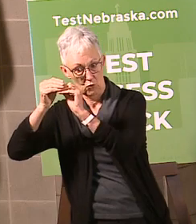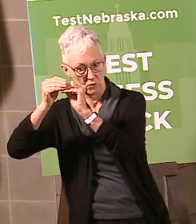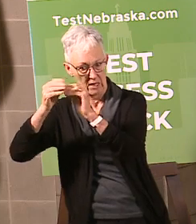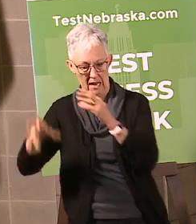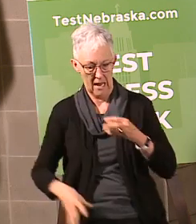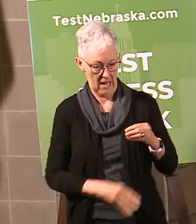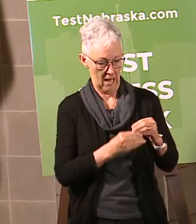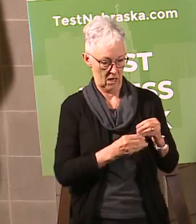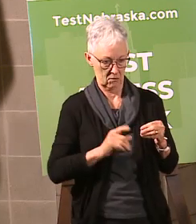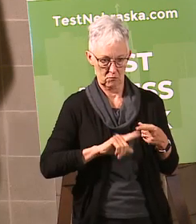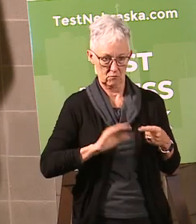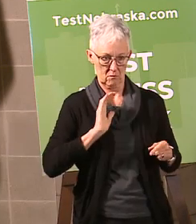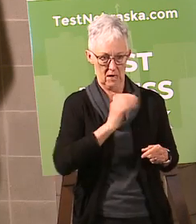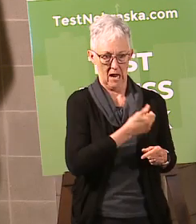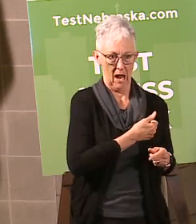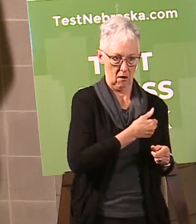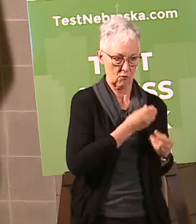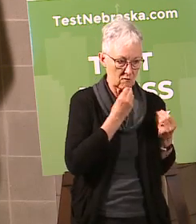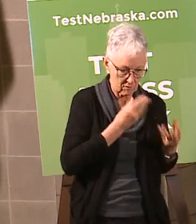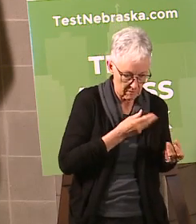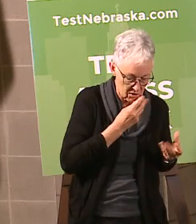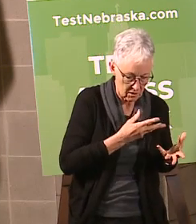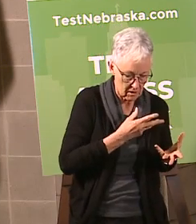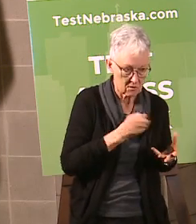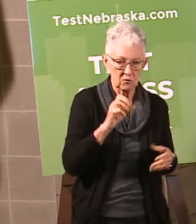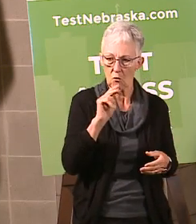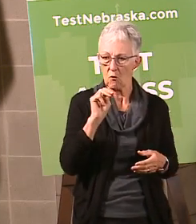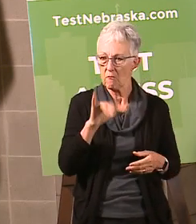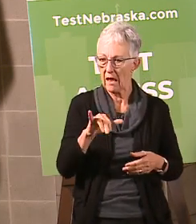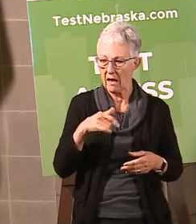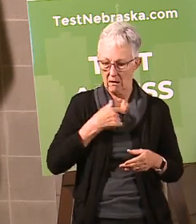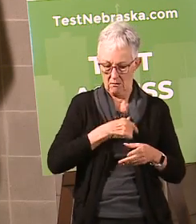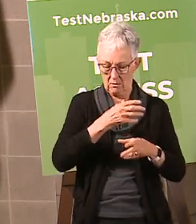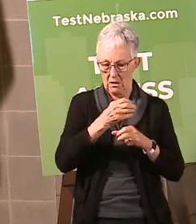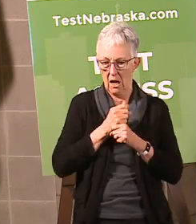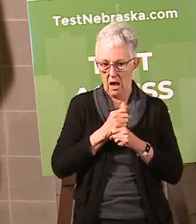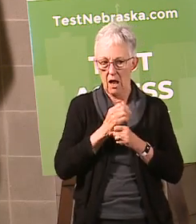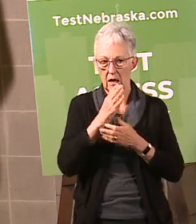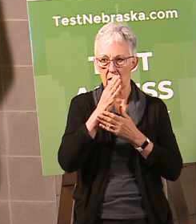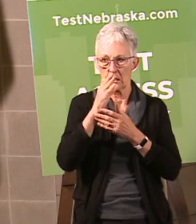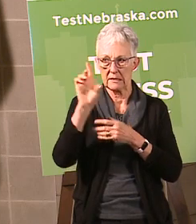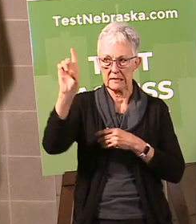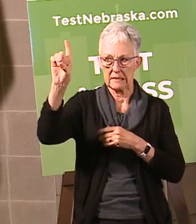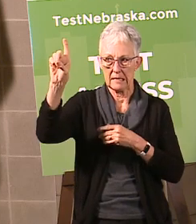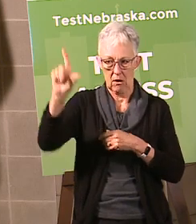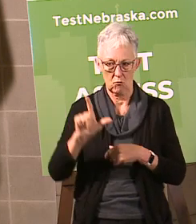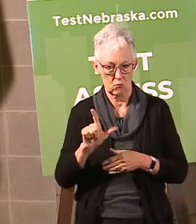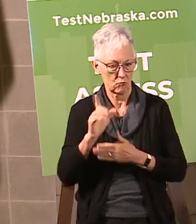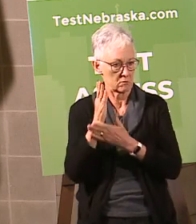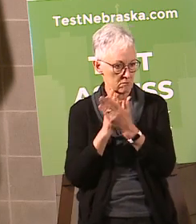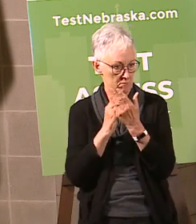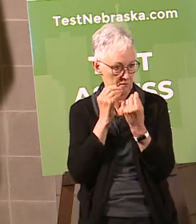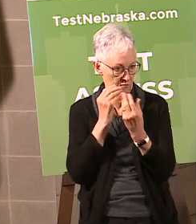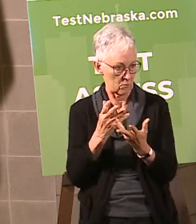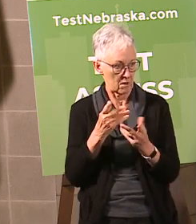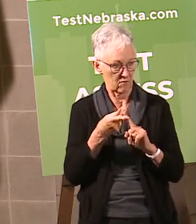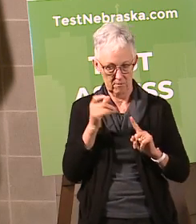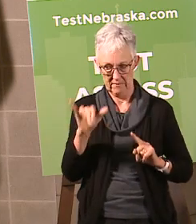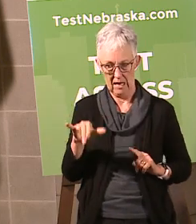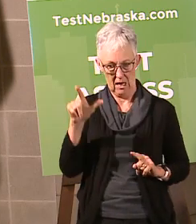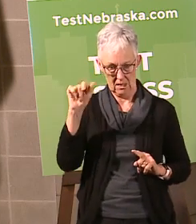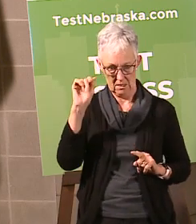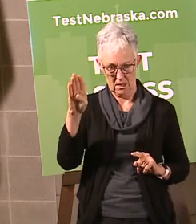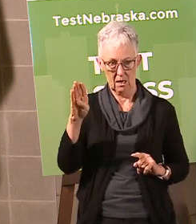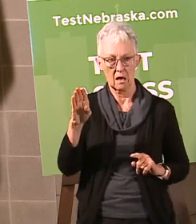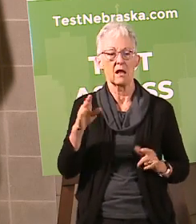Iowa. So on May 4th, we got a partial download from that lab with regard to the testing streams. And then